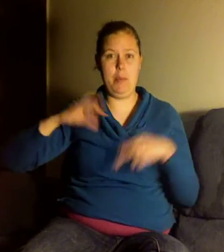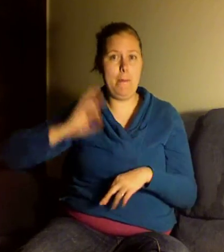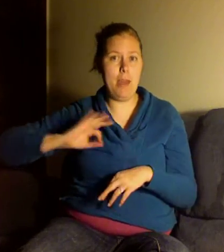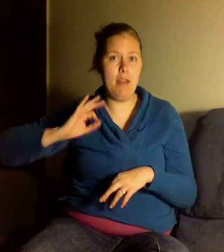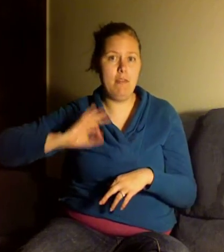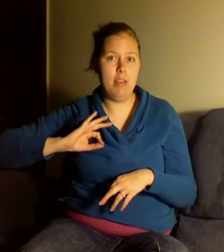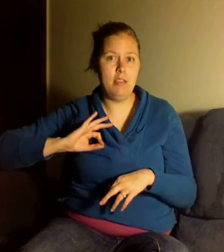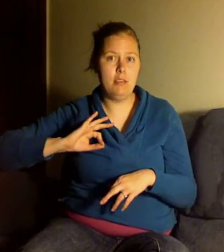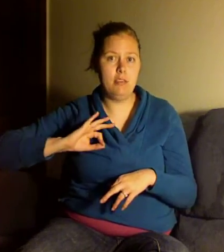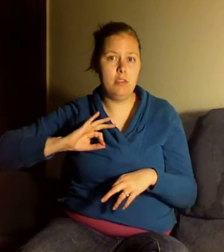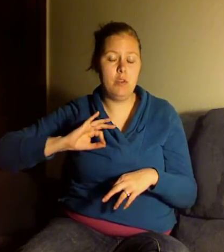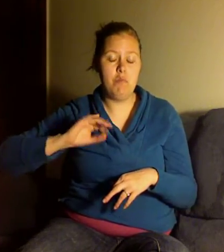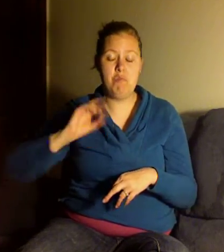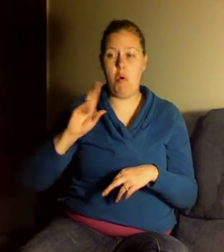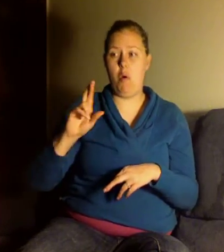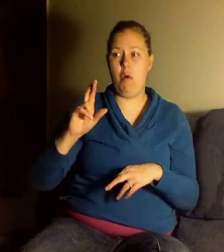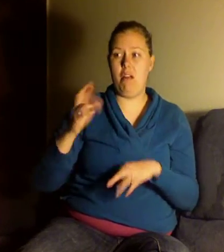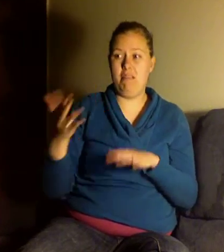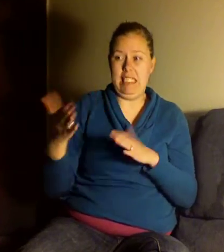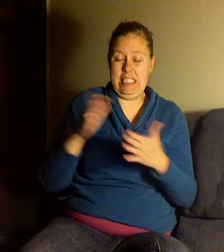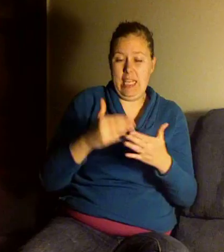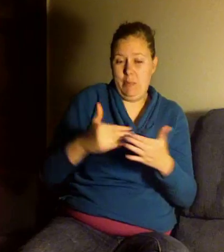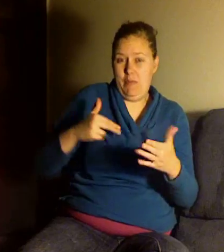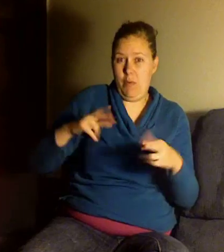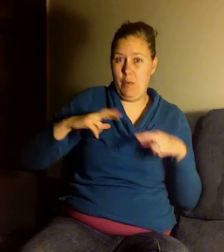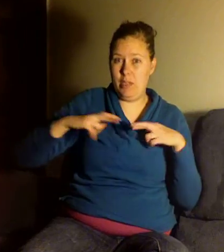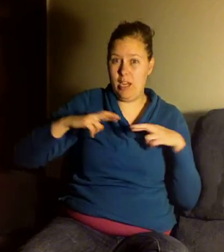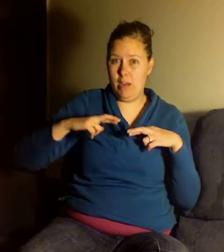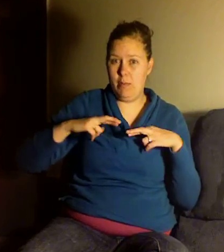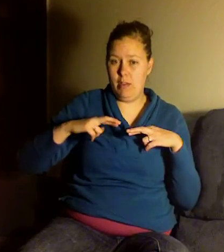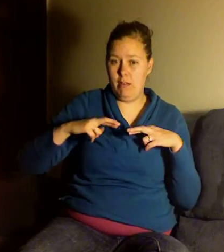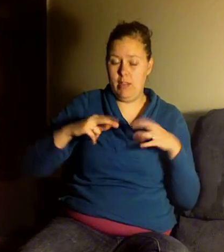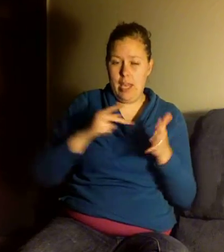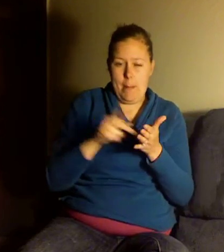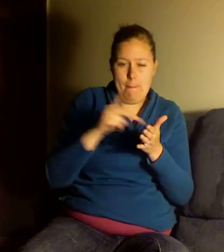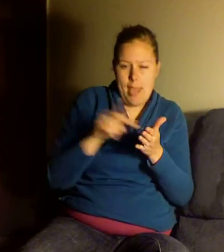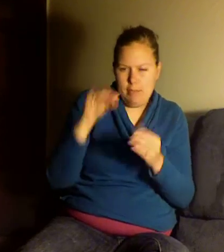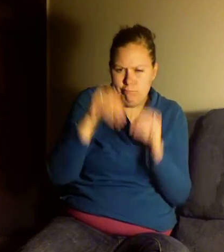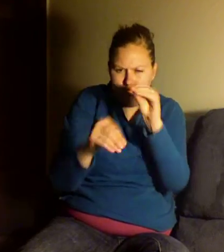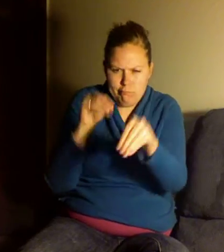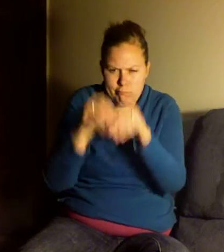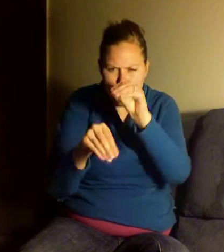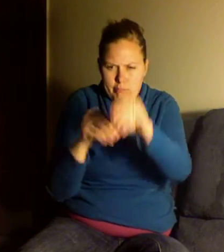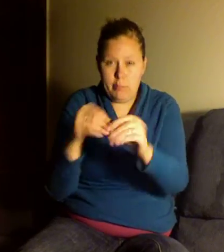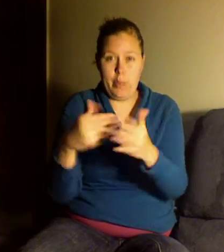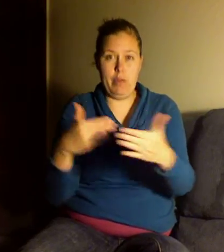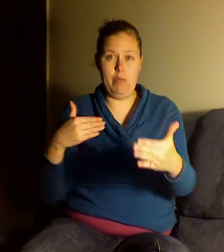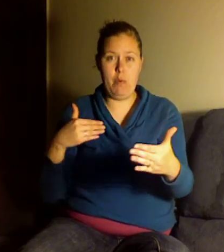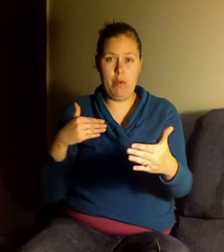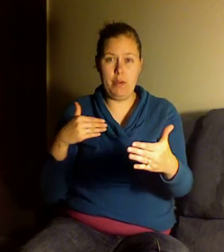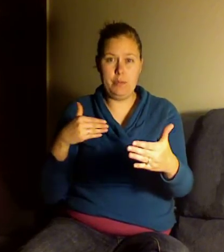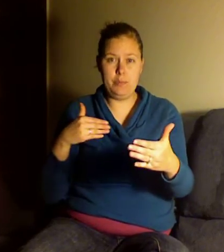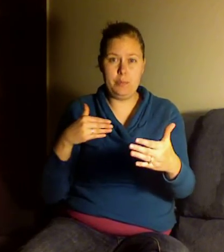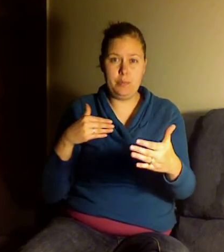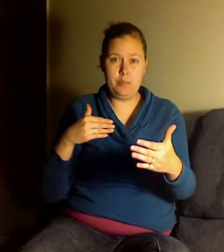or if someone passes away before that and they had paid into this Social Security insurance, this OASDI,